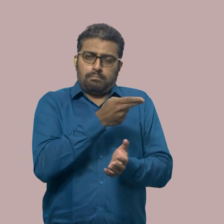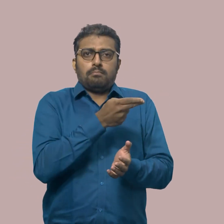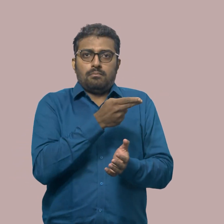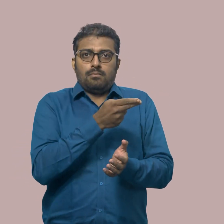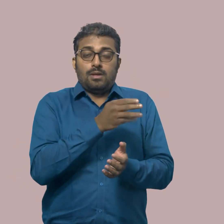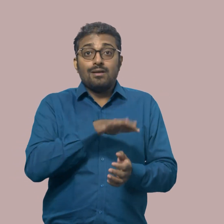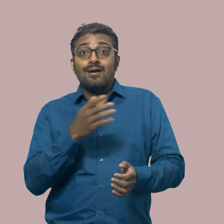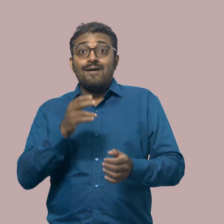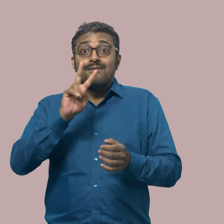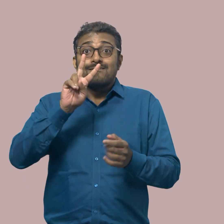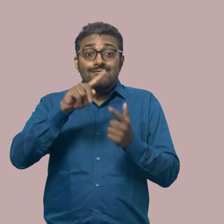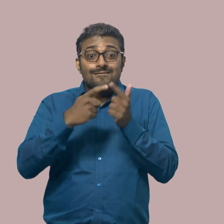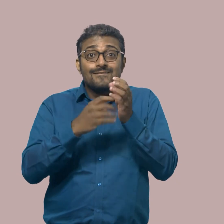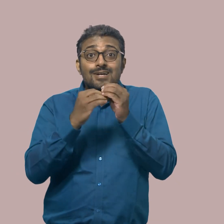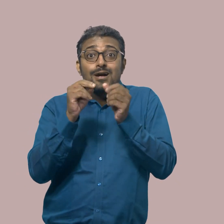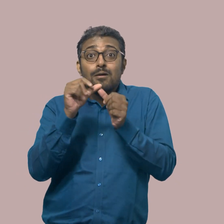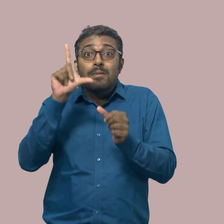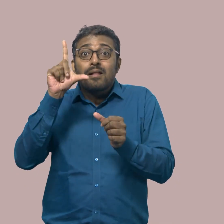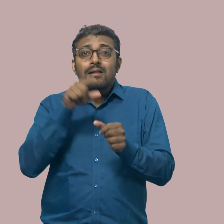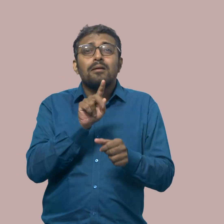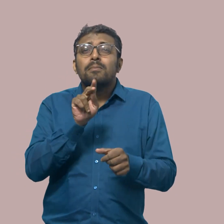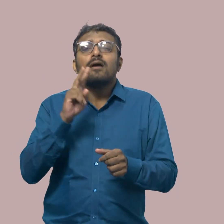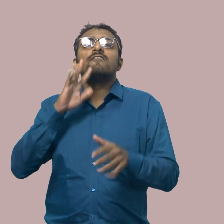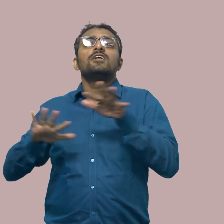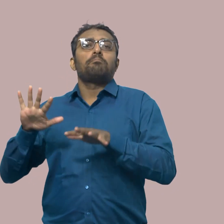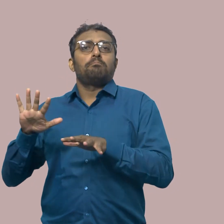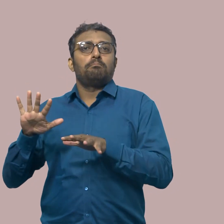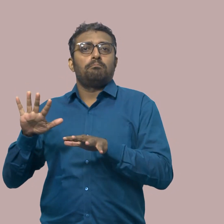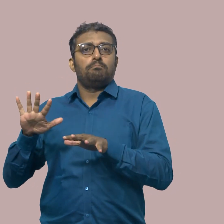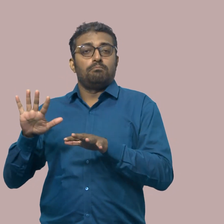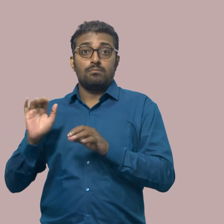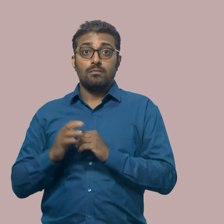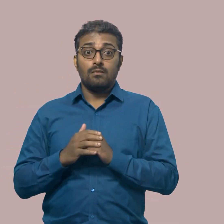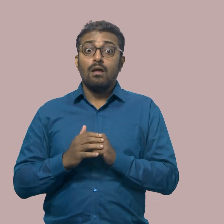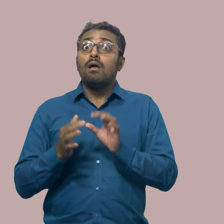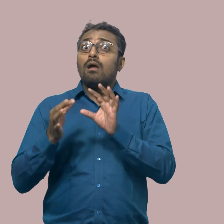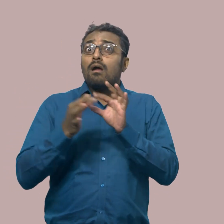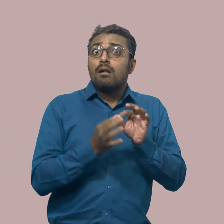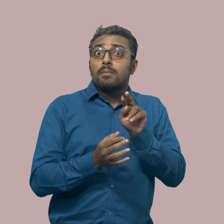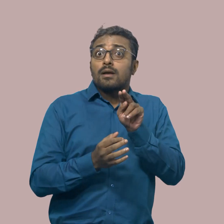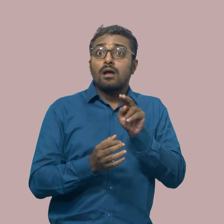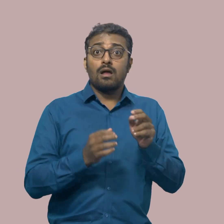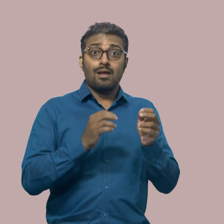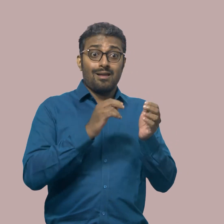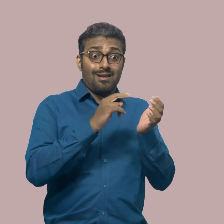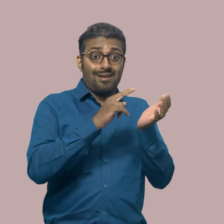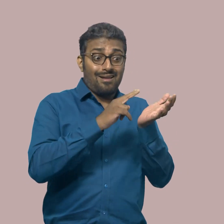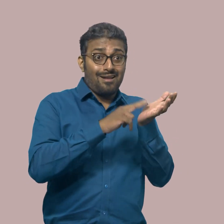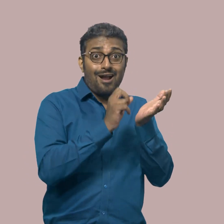nominal modification means modification or change in verb sign.